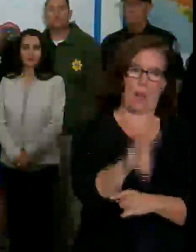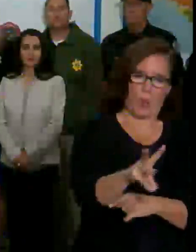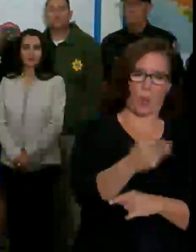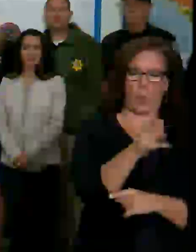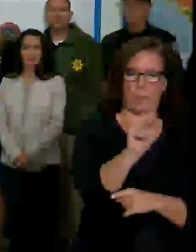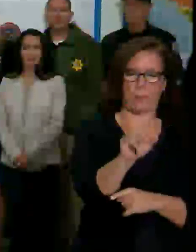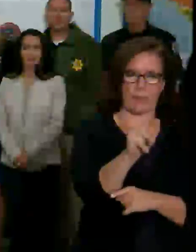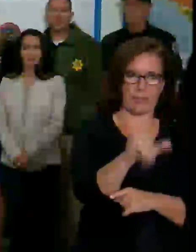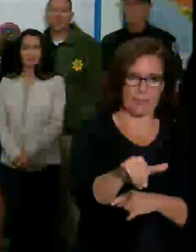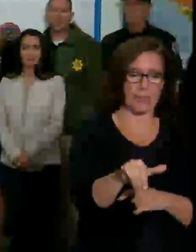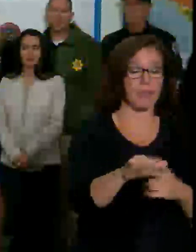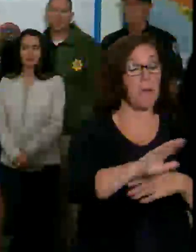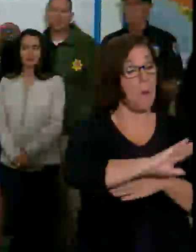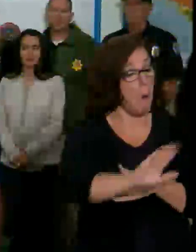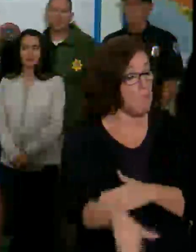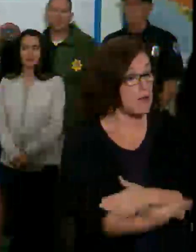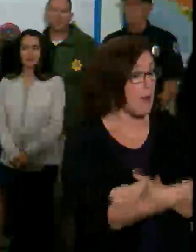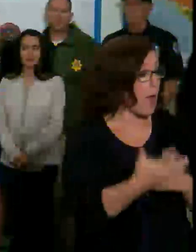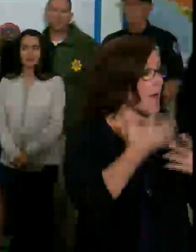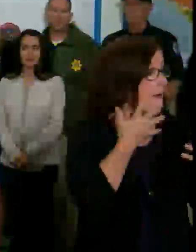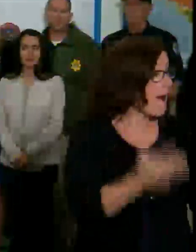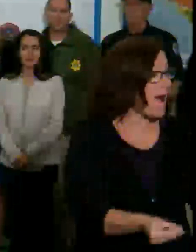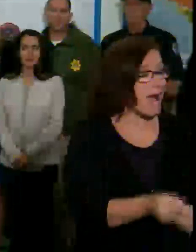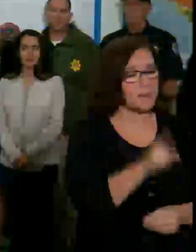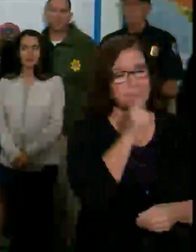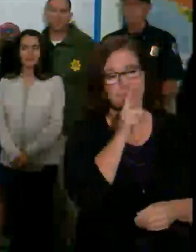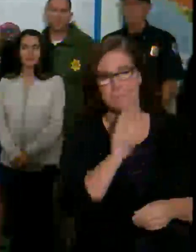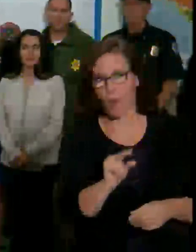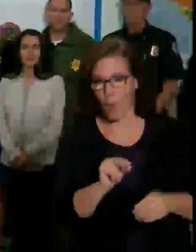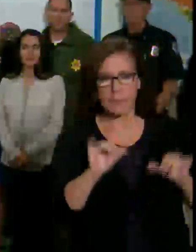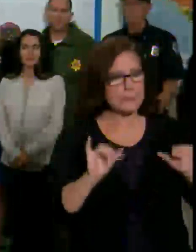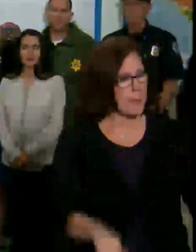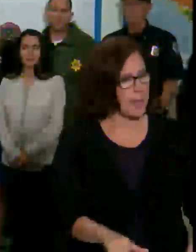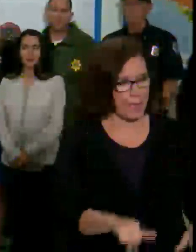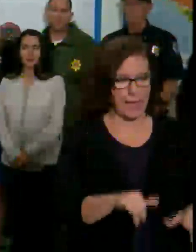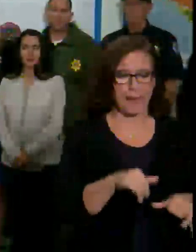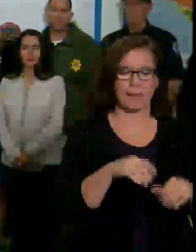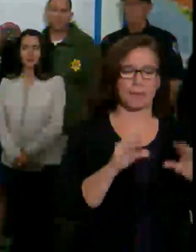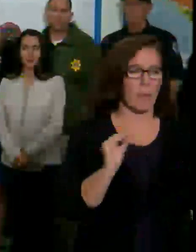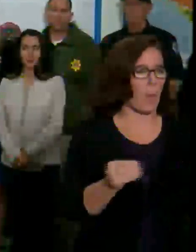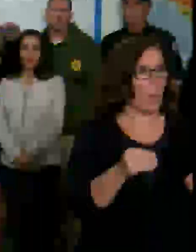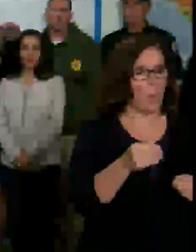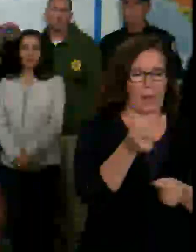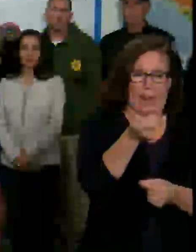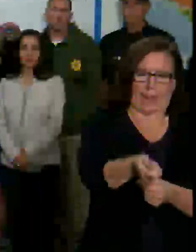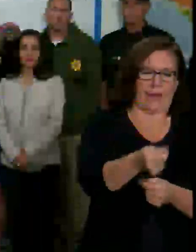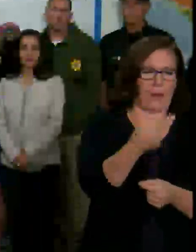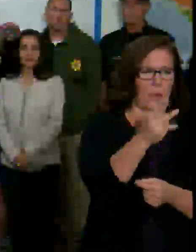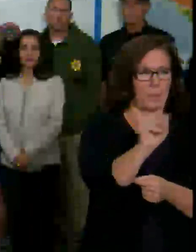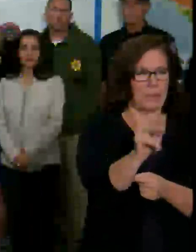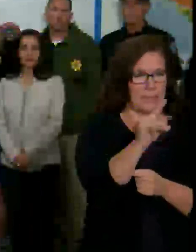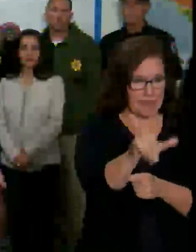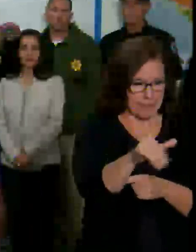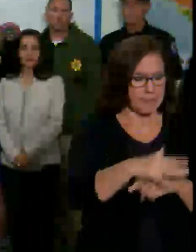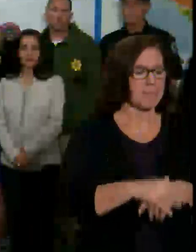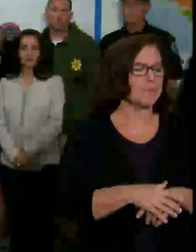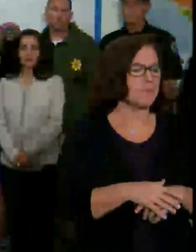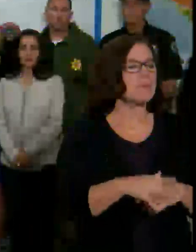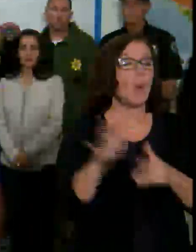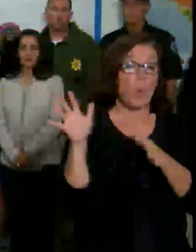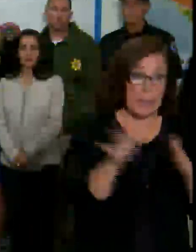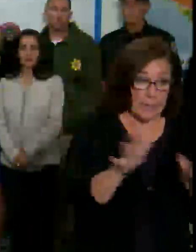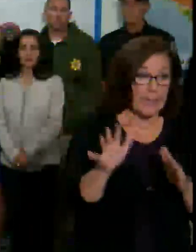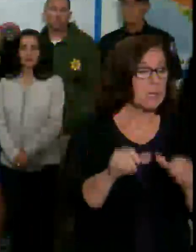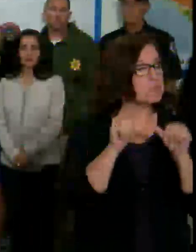tonight. And with those conditions remaining in place, the dry conditions, low relative humidity, the gusty winds, the red flag warning for Ventura